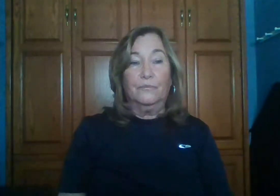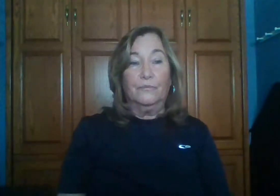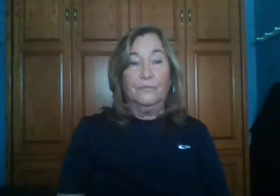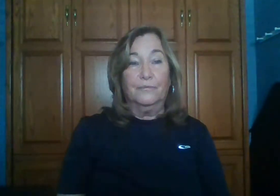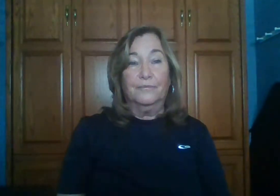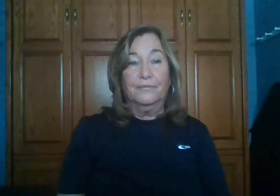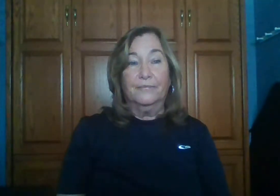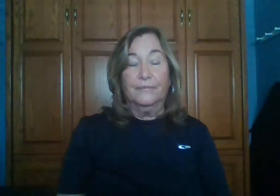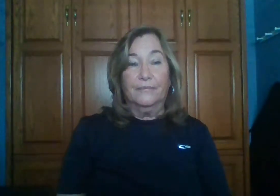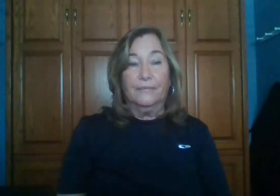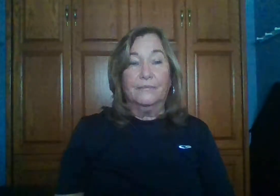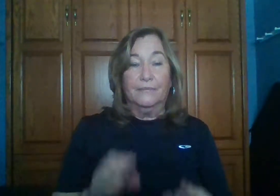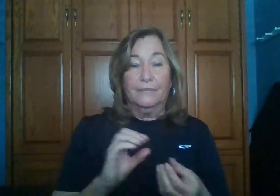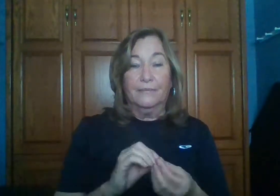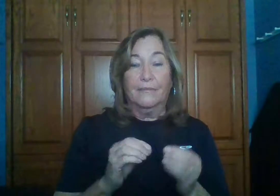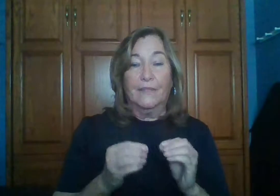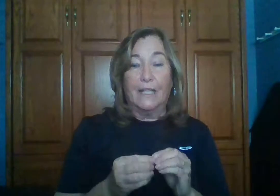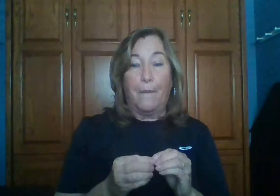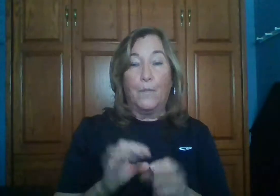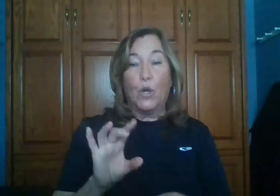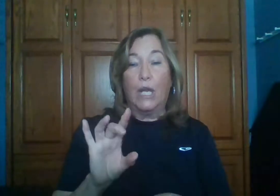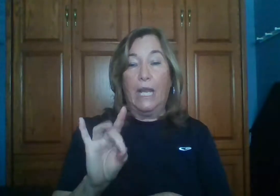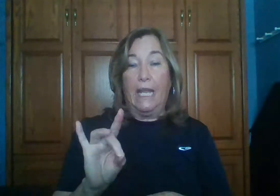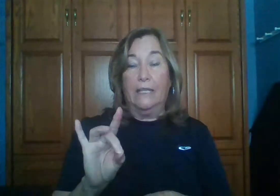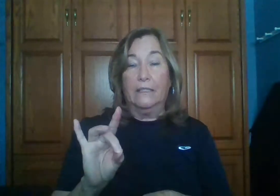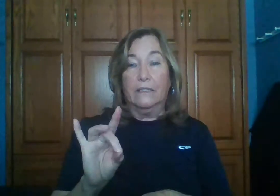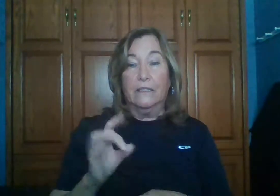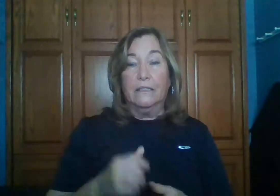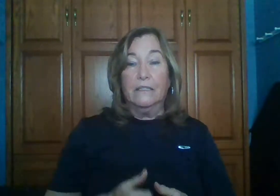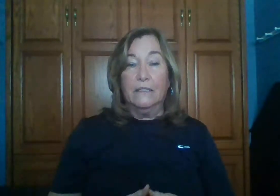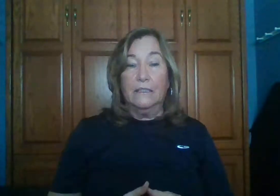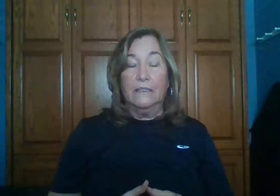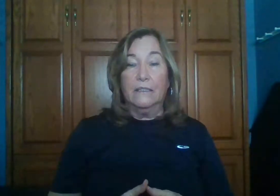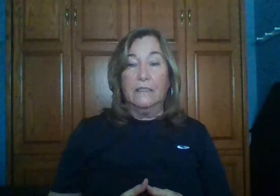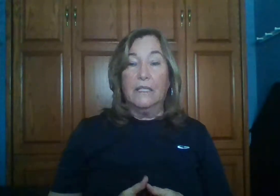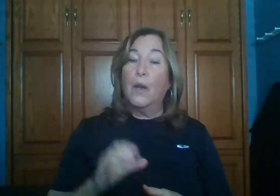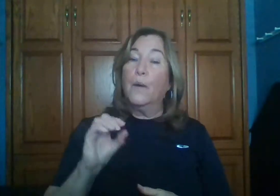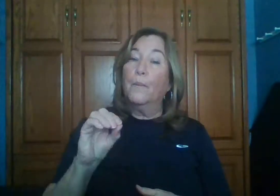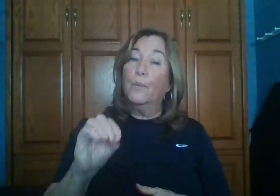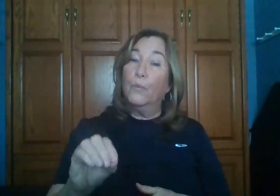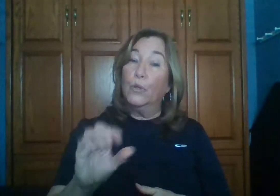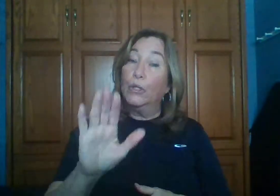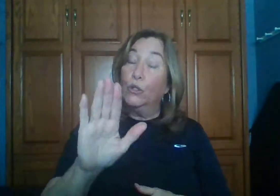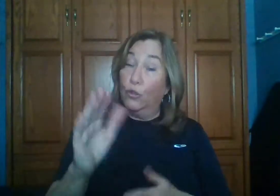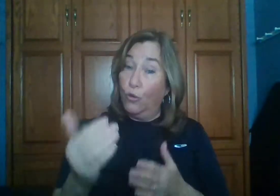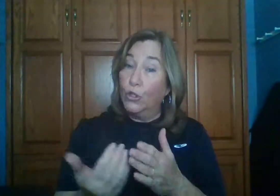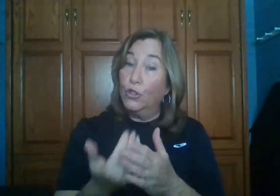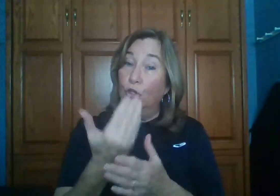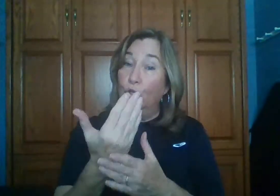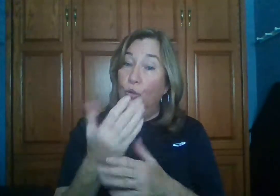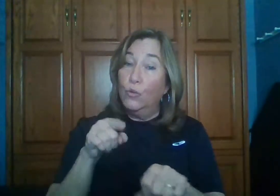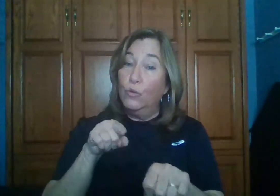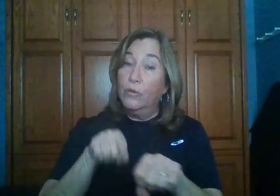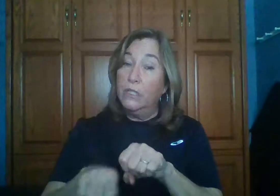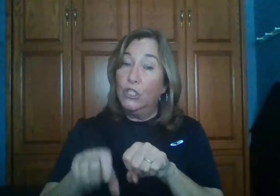Number eight, put your new socks on your feet.